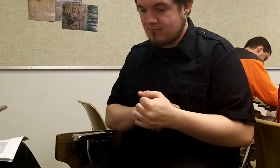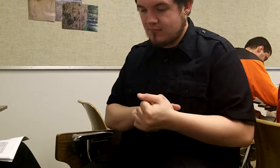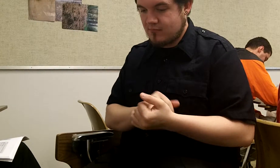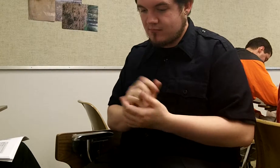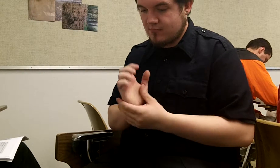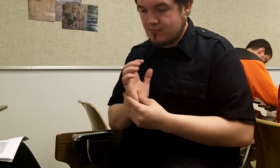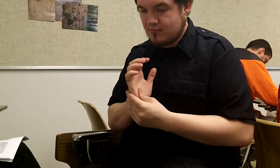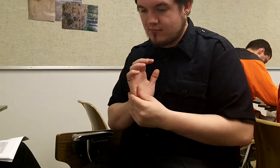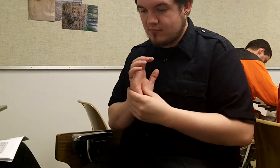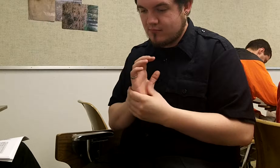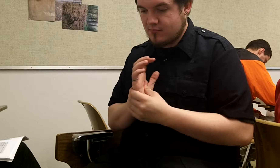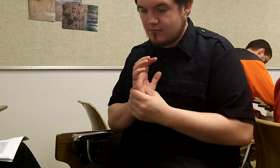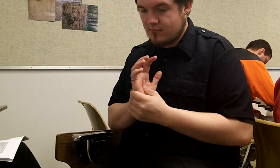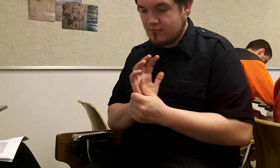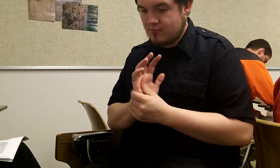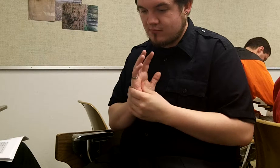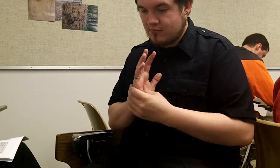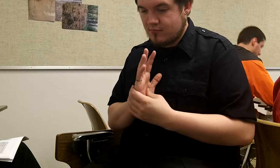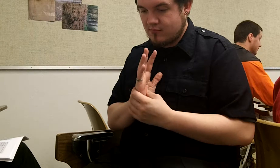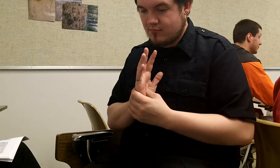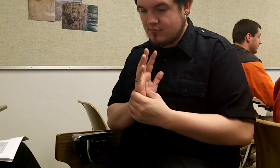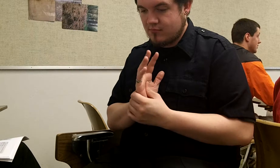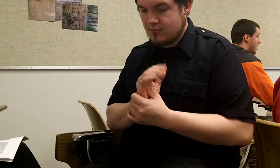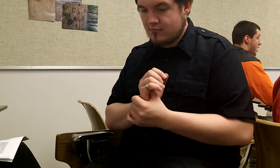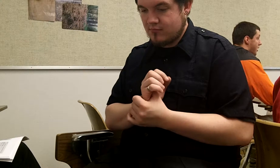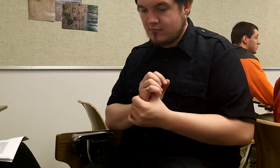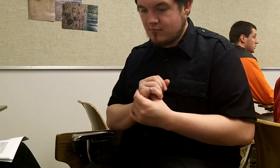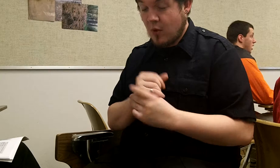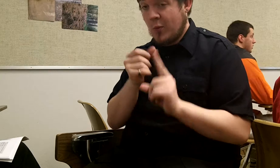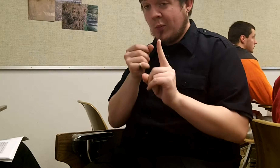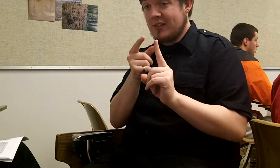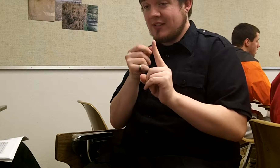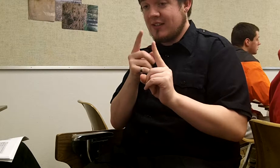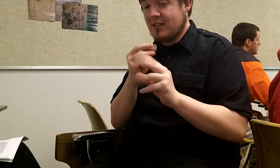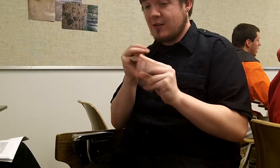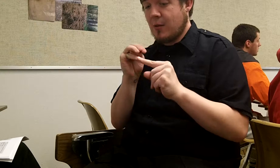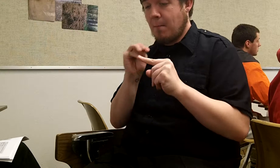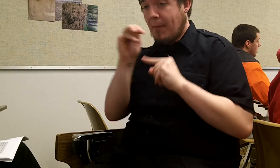There's a secreted signaling molecule, and it's bound by,